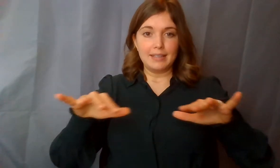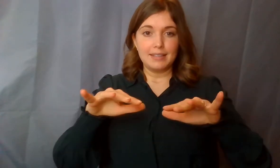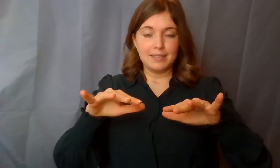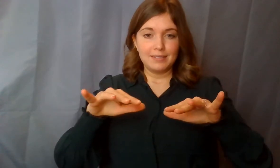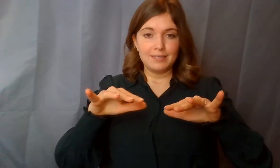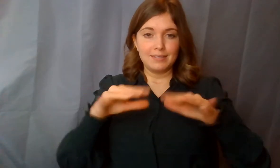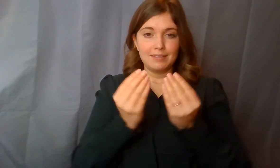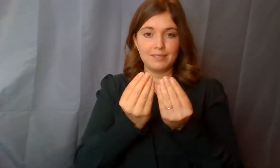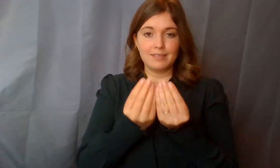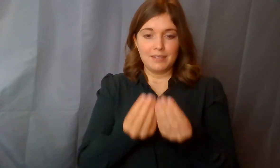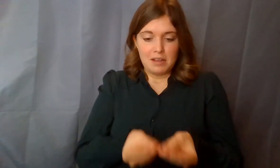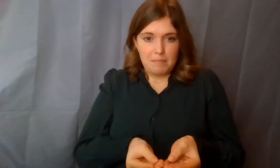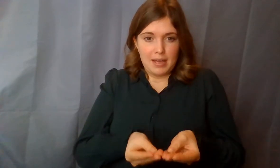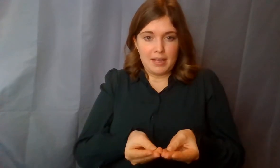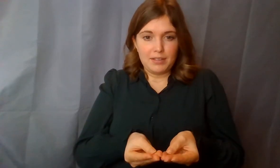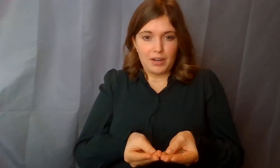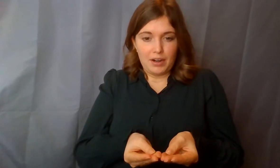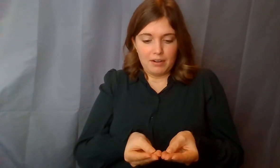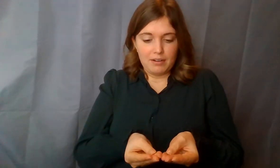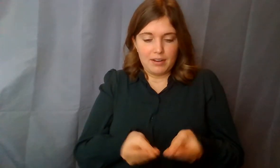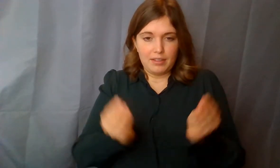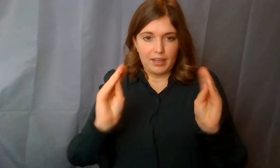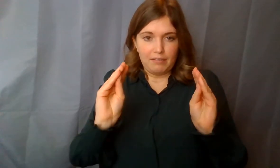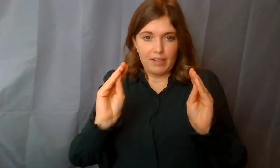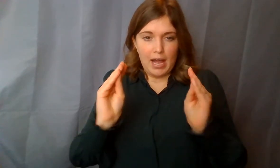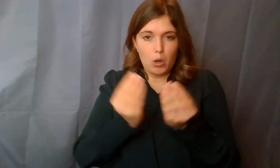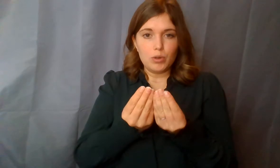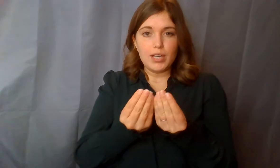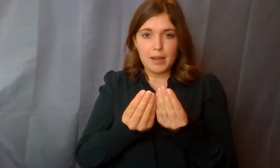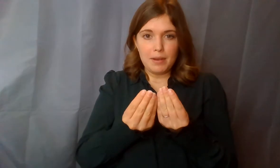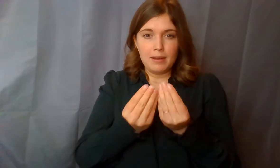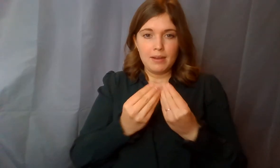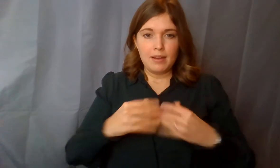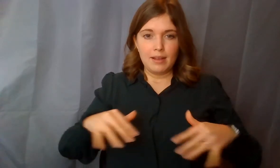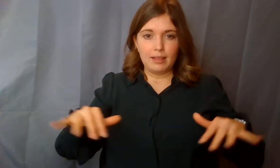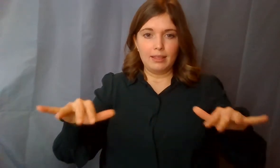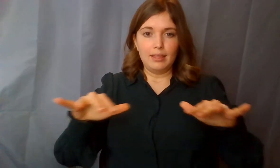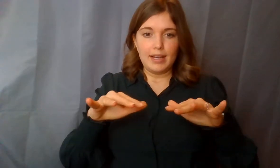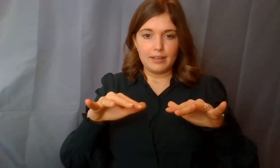Land. My hands are in like the flat O shape. Land.